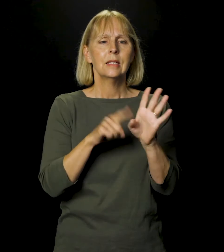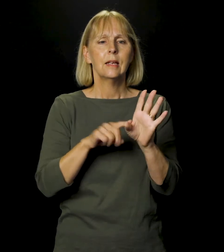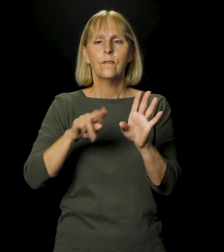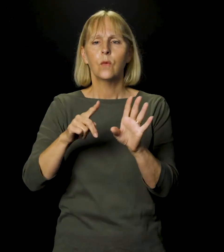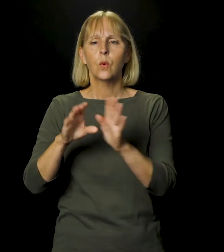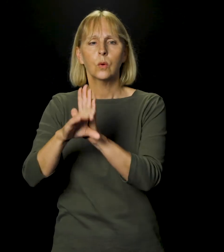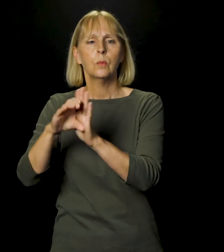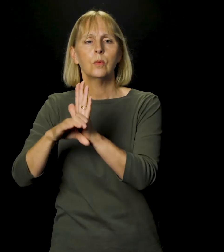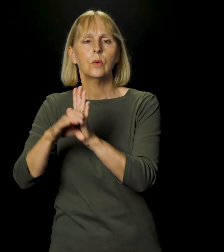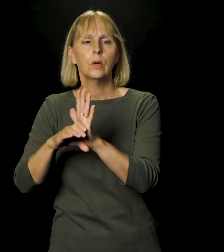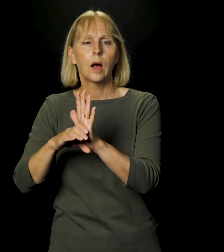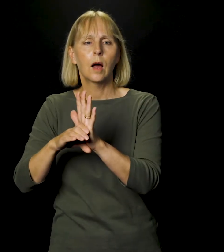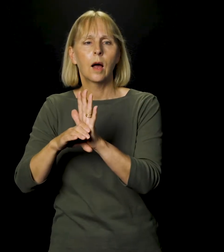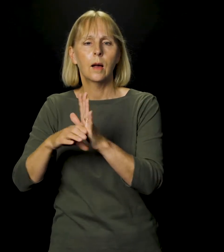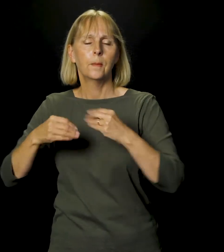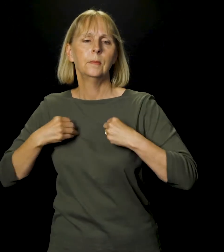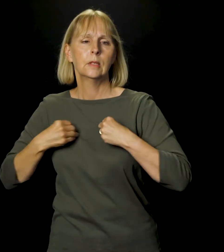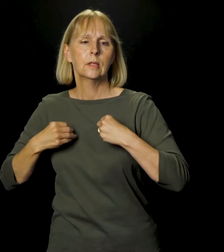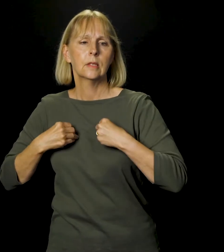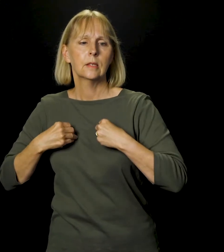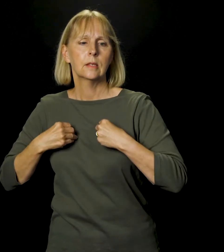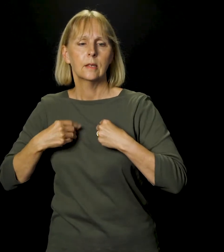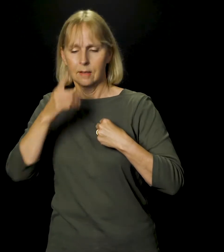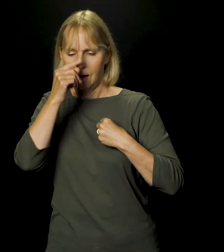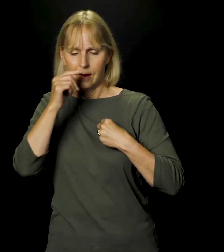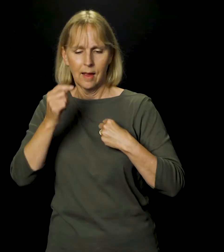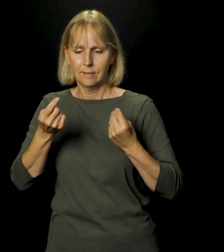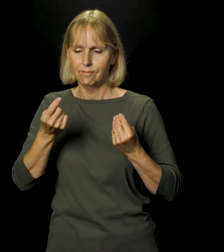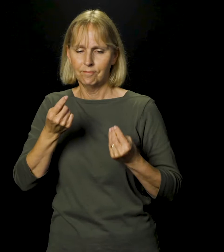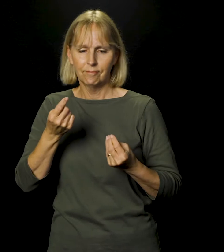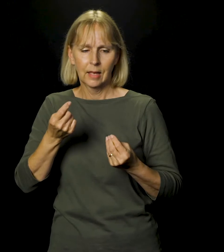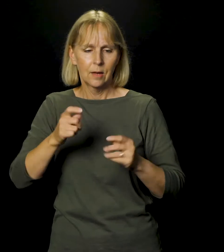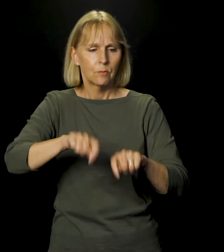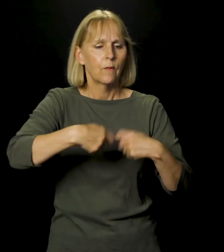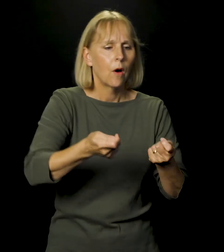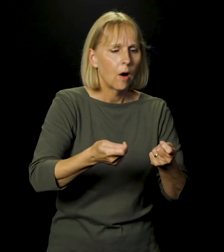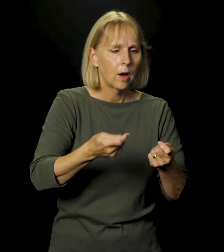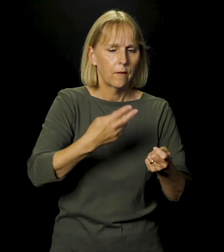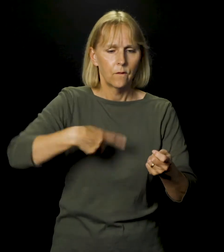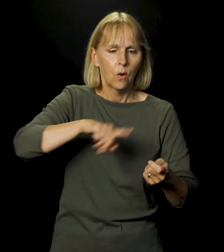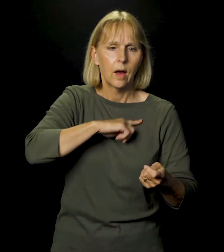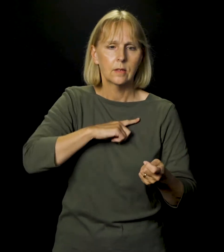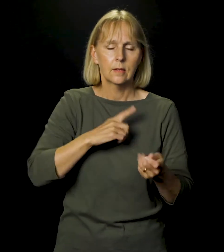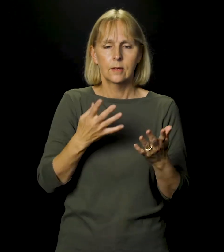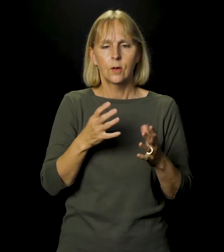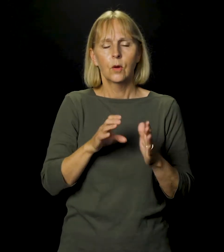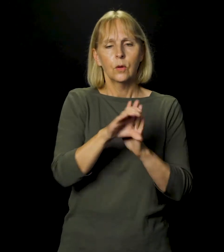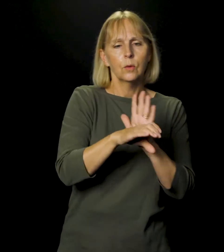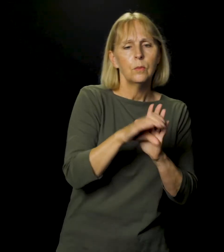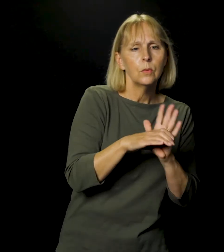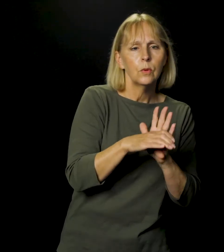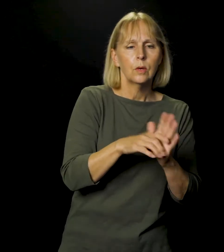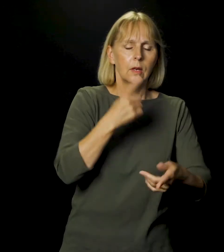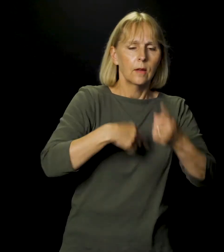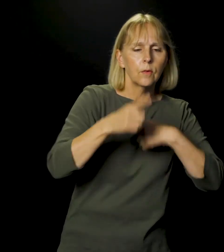And it aims to, you know, it asks something of us and it doesn't care for us, but it asks something from us and takes something from us